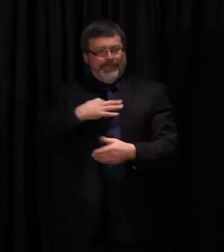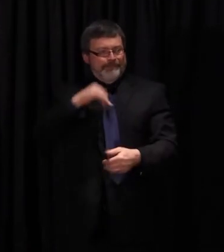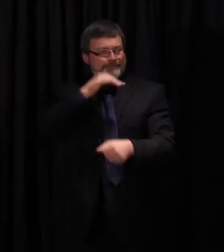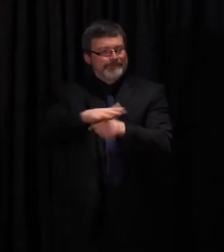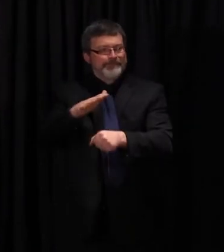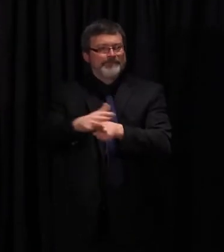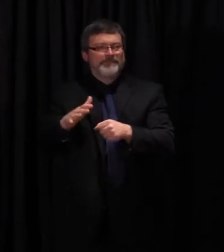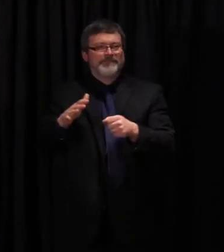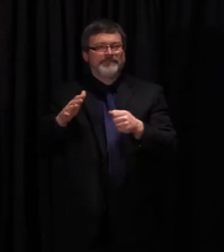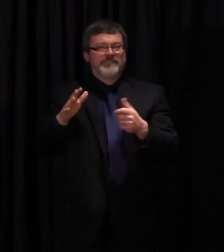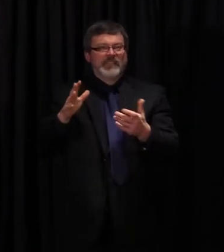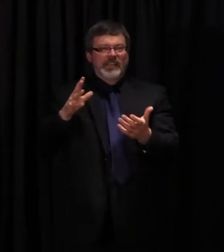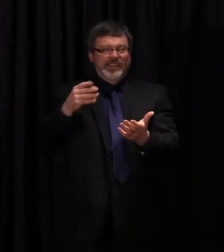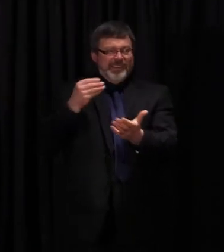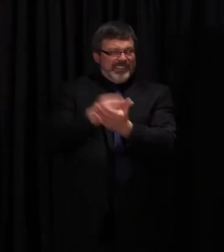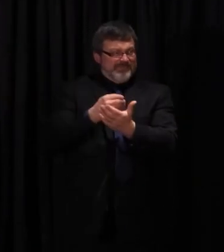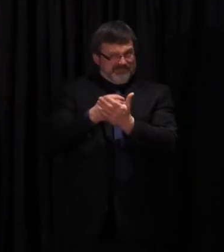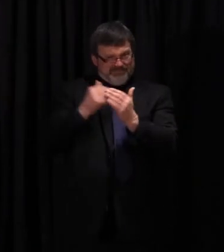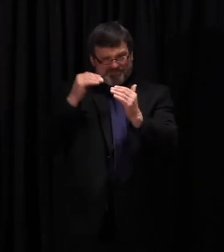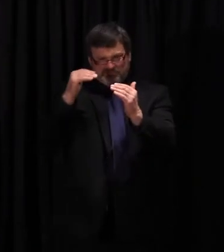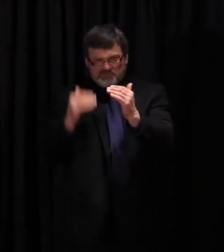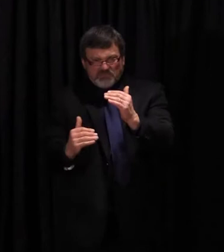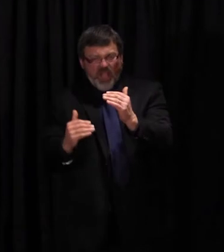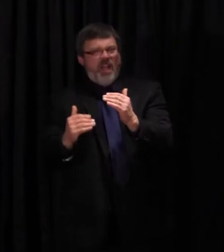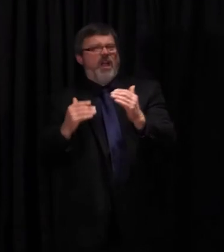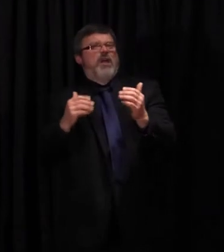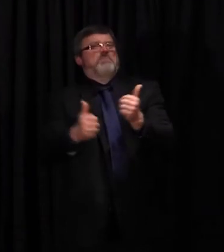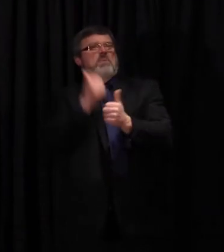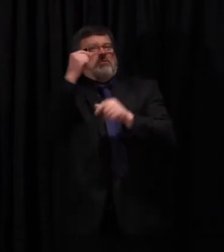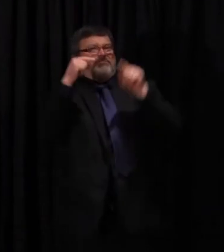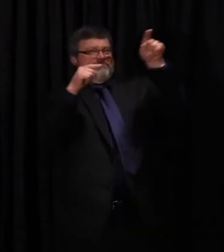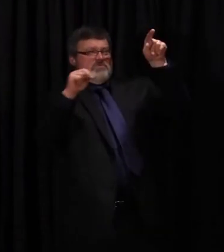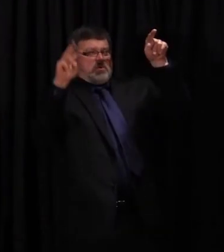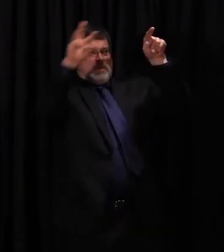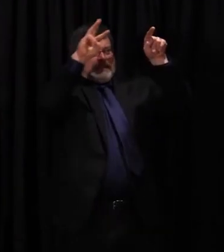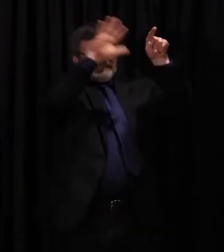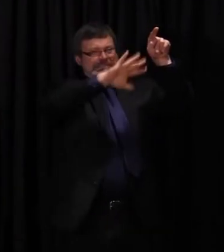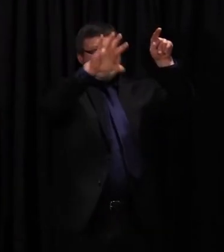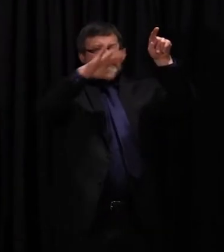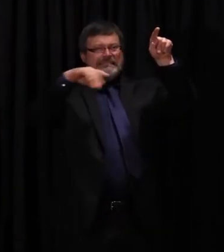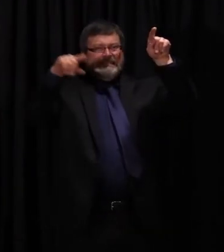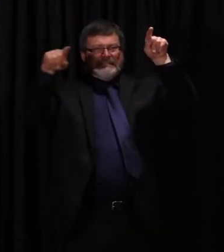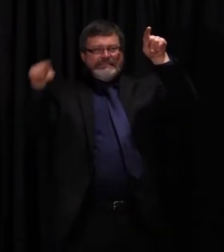inequity between the northwestern part of our state and everywhere else.